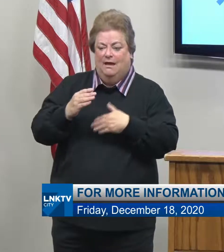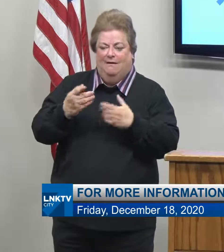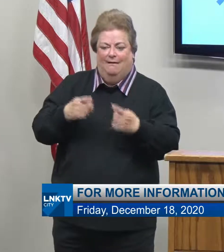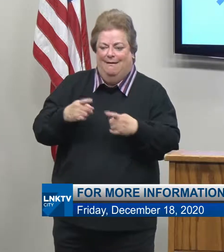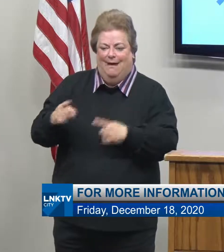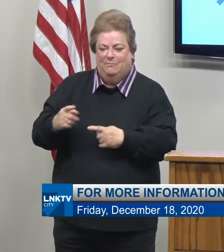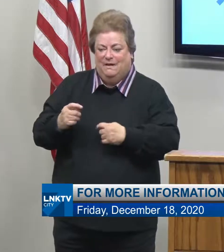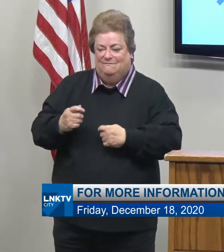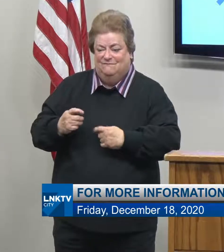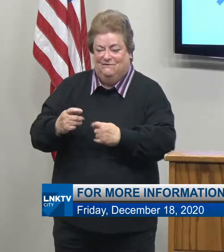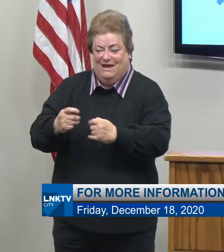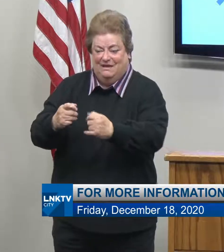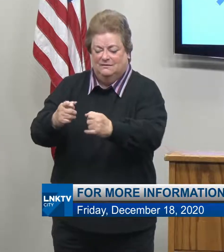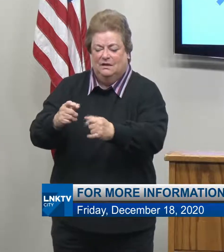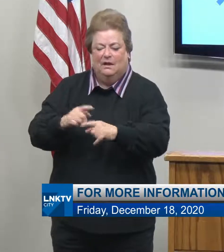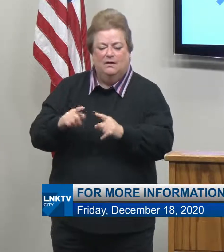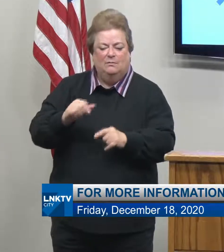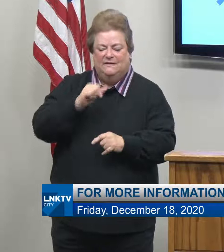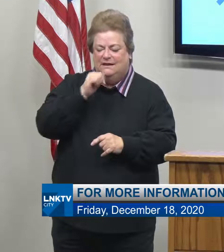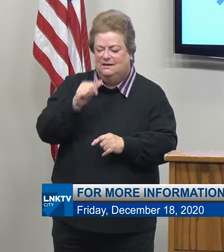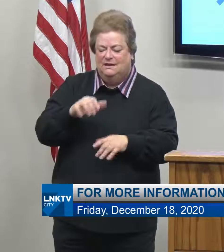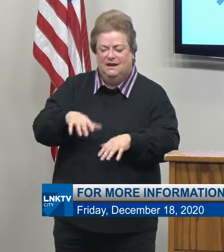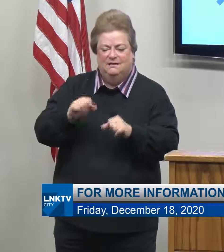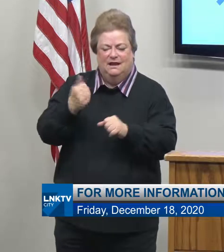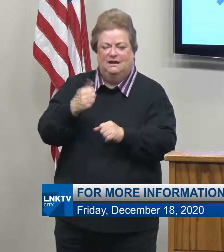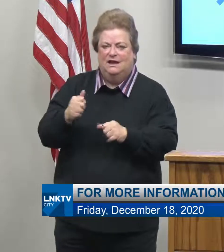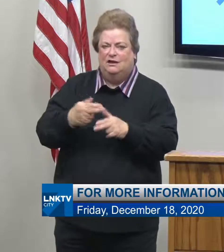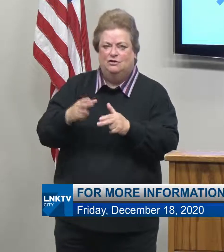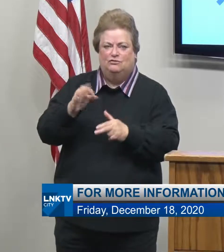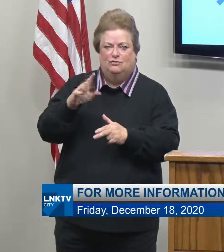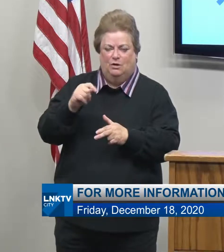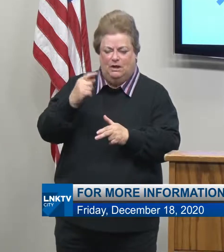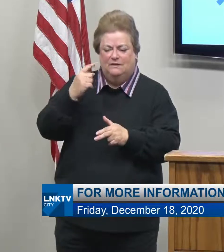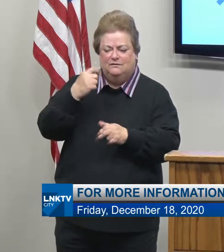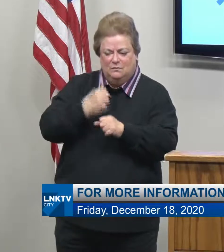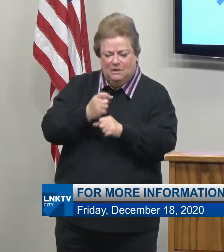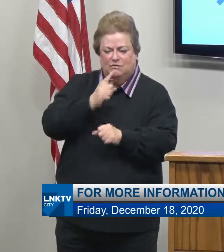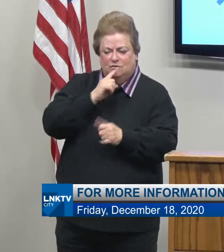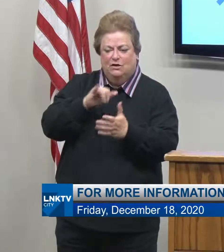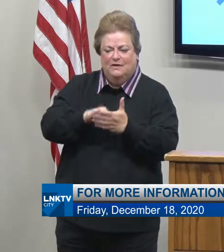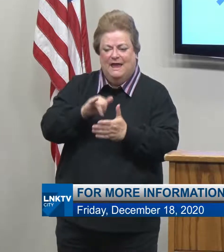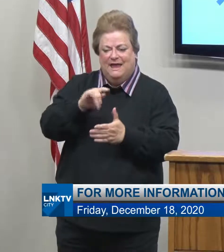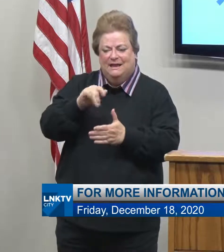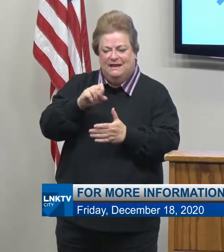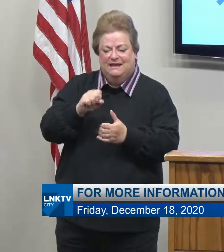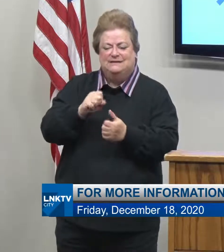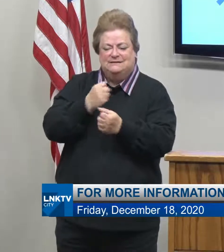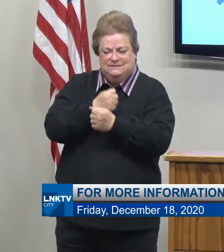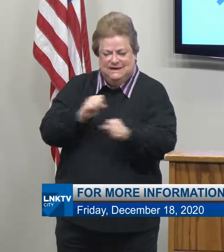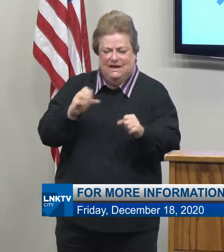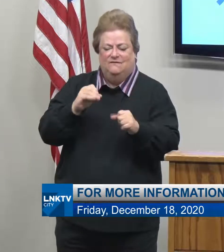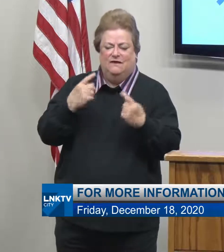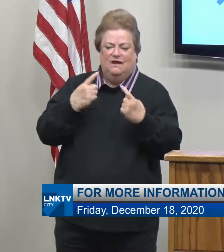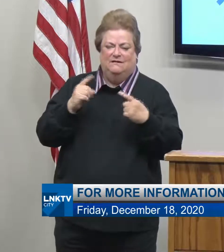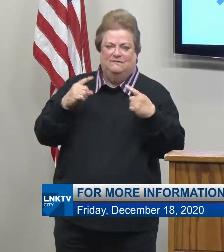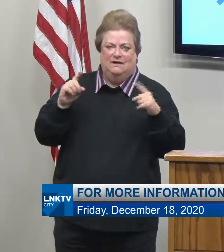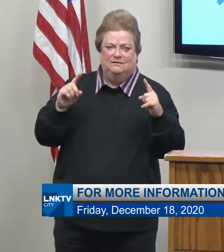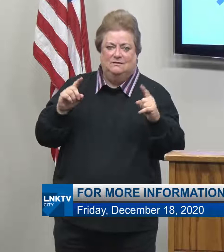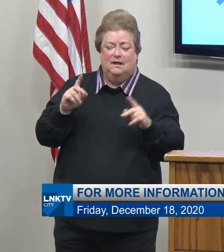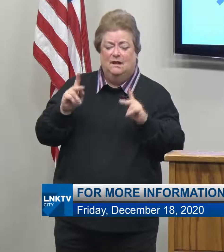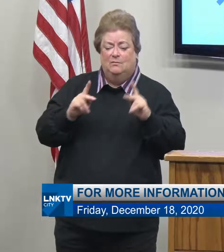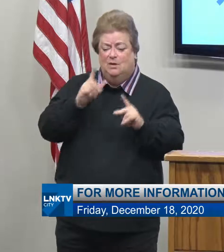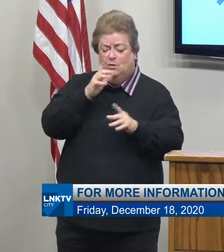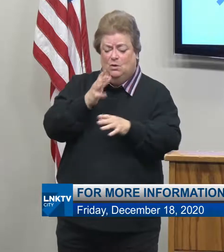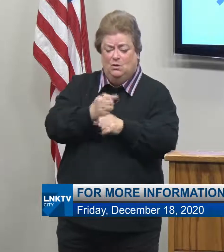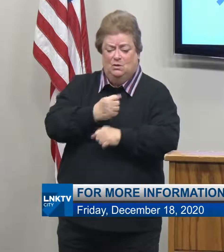no shortcuts were taken in the evaluation of the safety and effectiveness. People getting COVID-19 vaccine